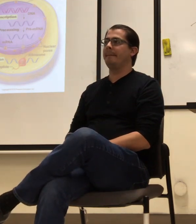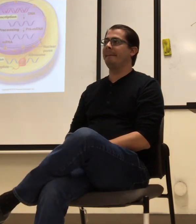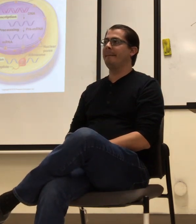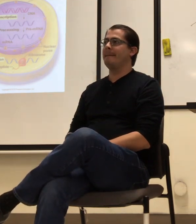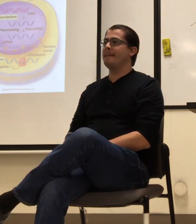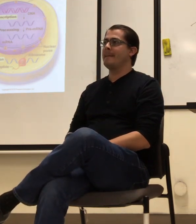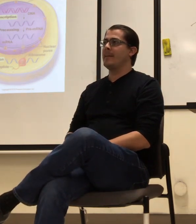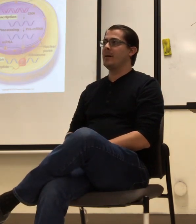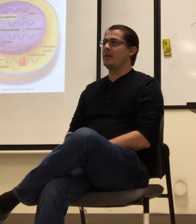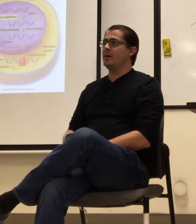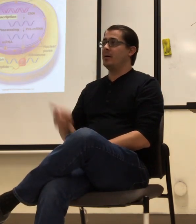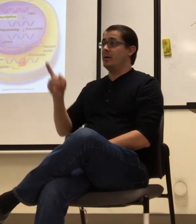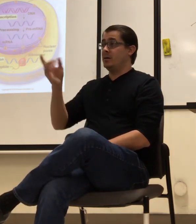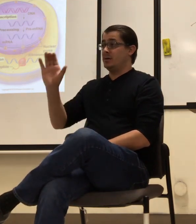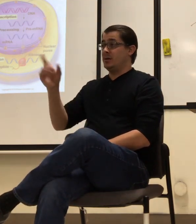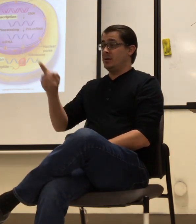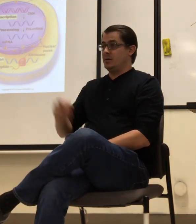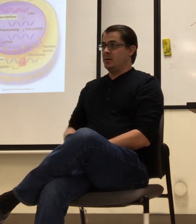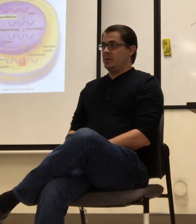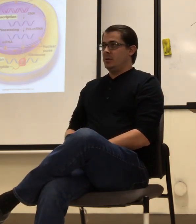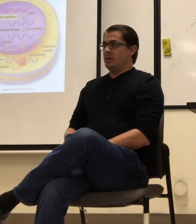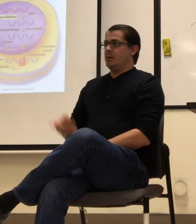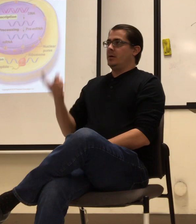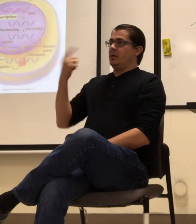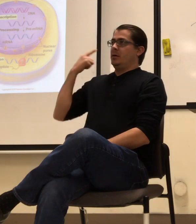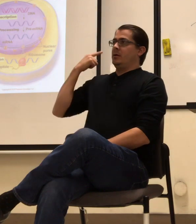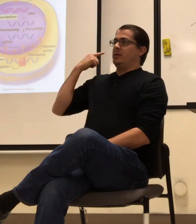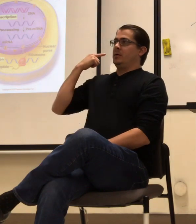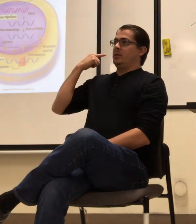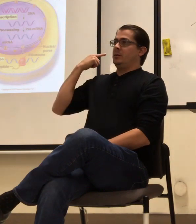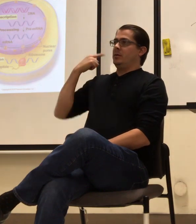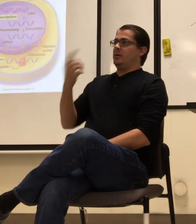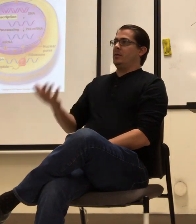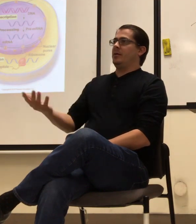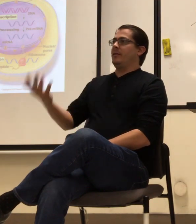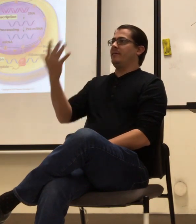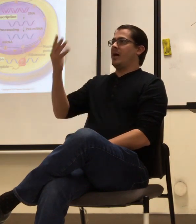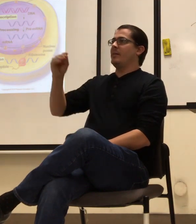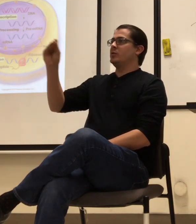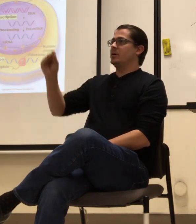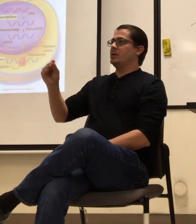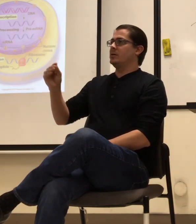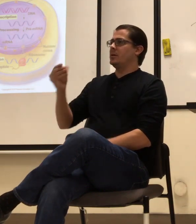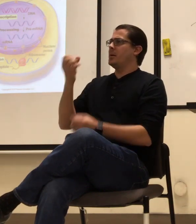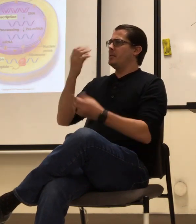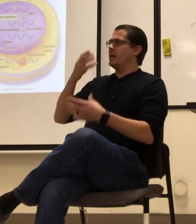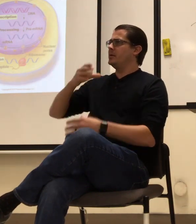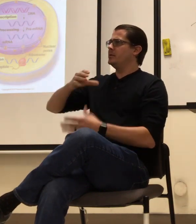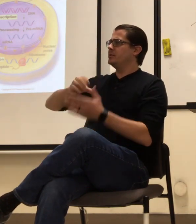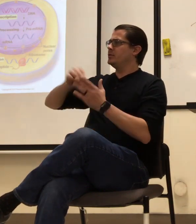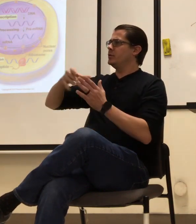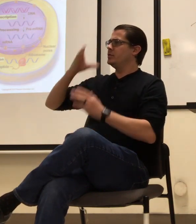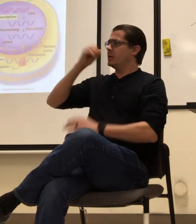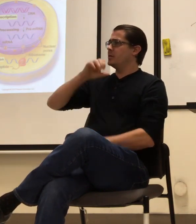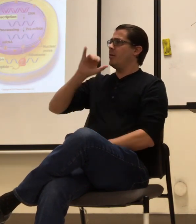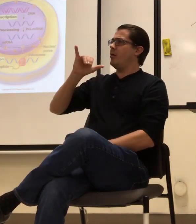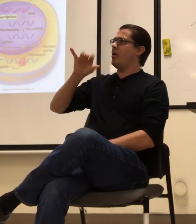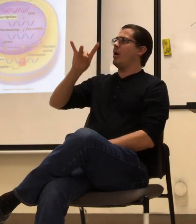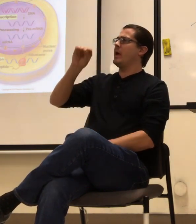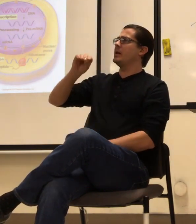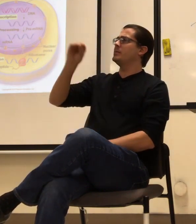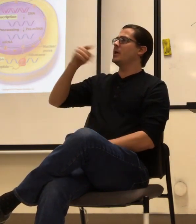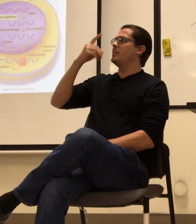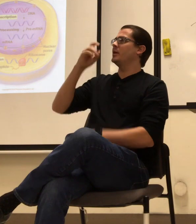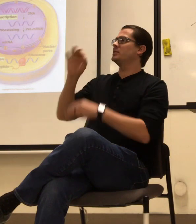is. Turns out it's this one, 5%. So a lot of students guess, oh, it's 80% because the function is so